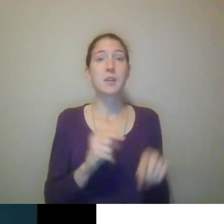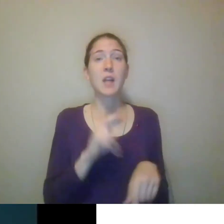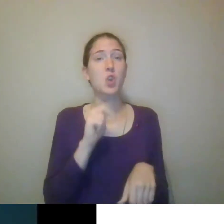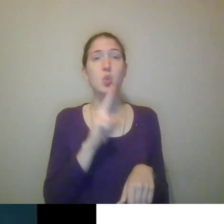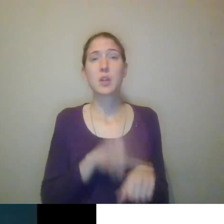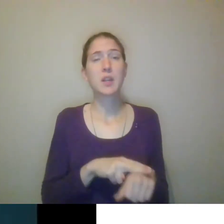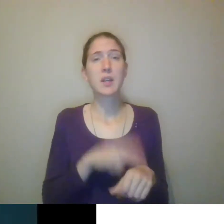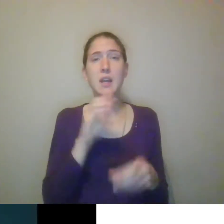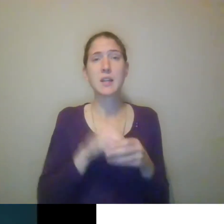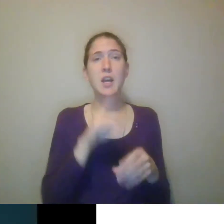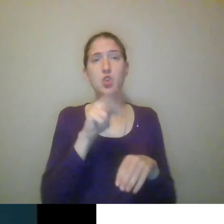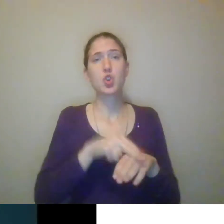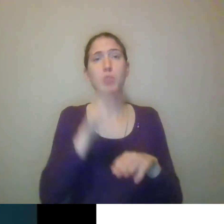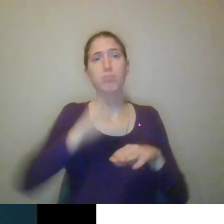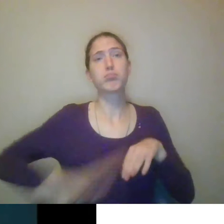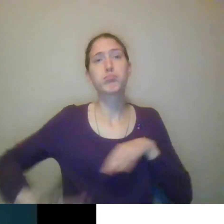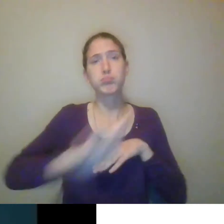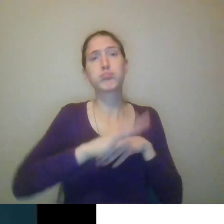happen.